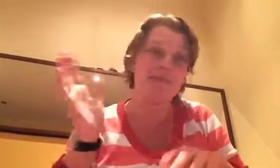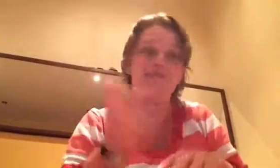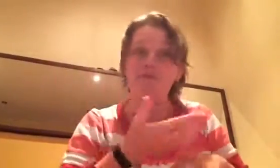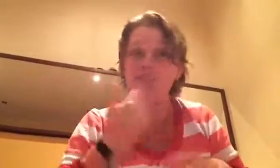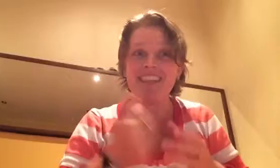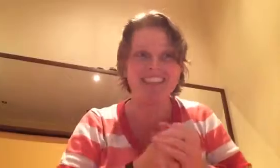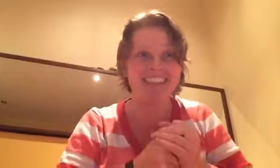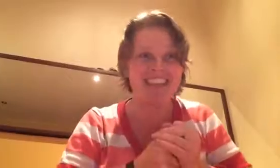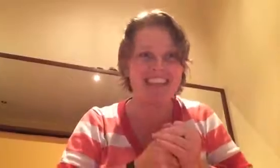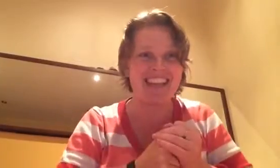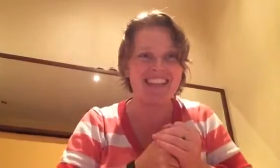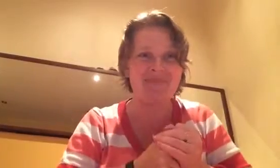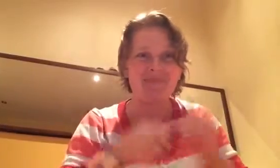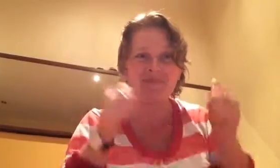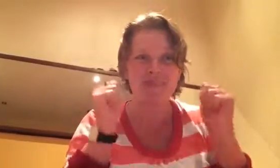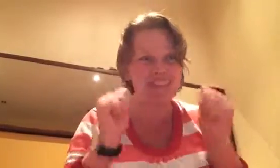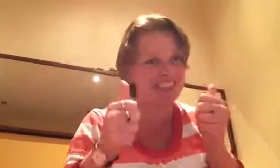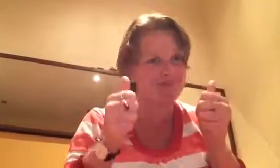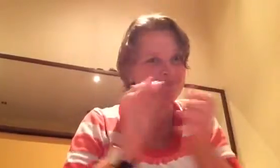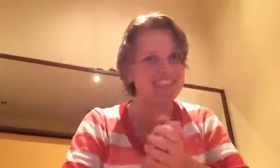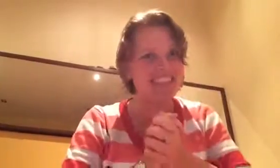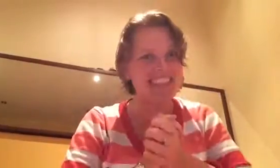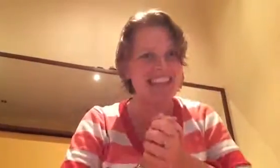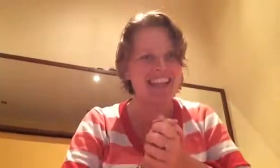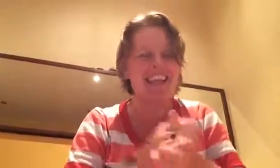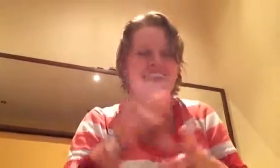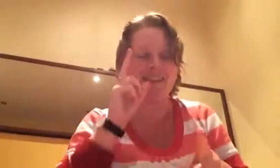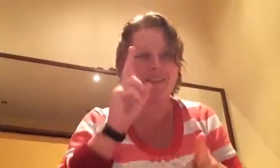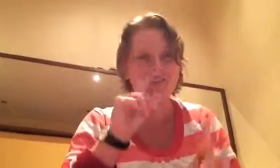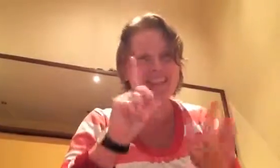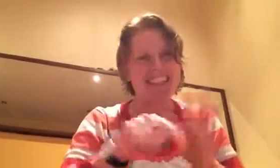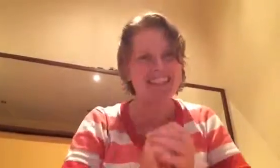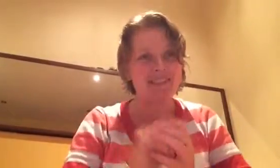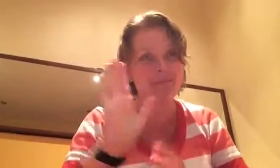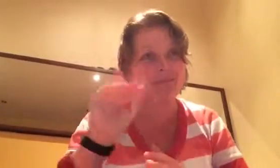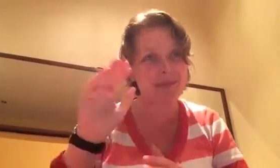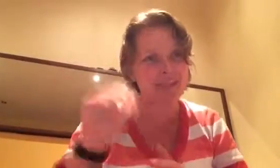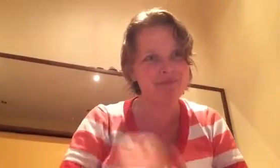everybody. Okay, well done. Okay, I'll talk to you later. Bye bye.